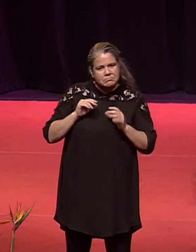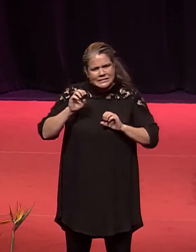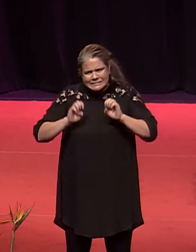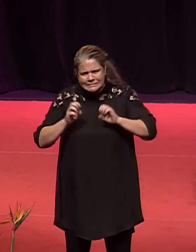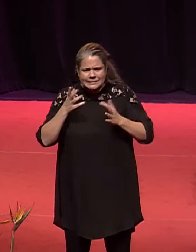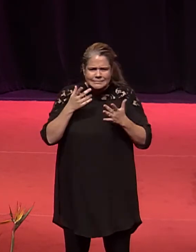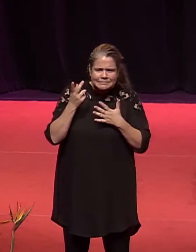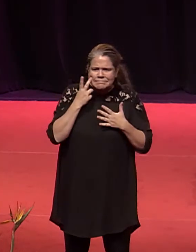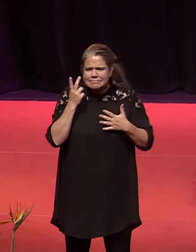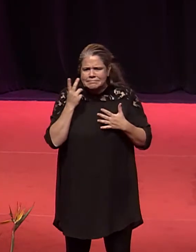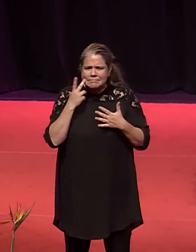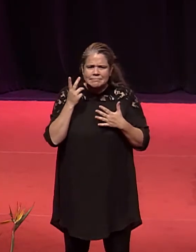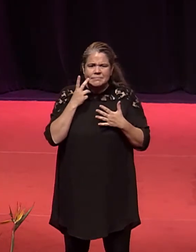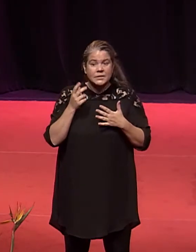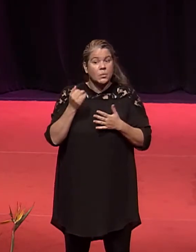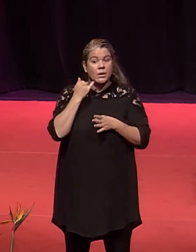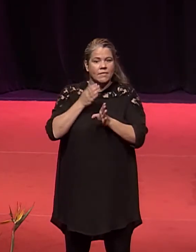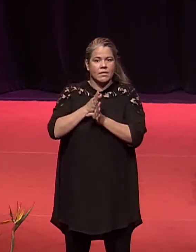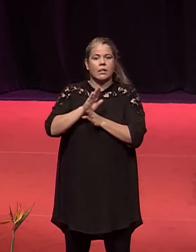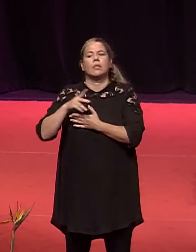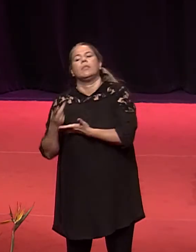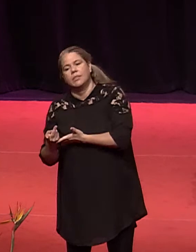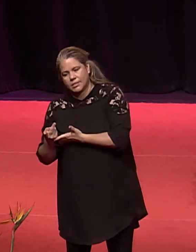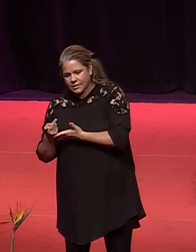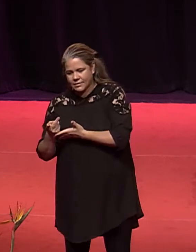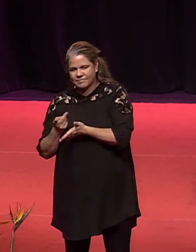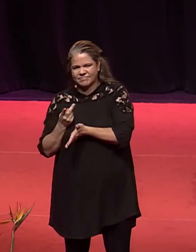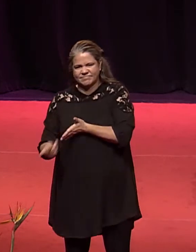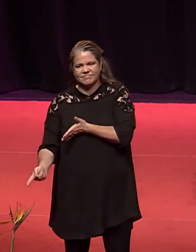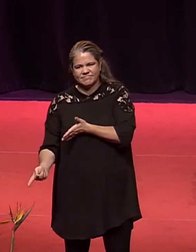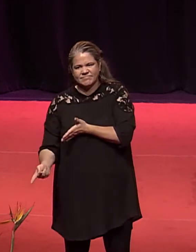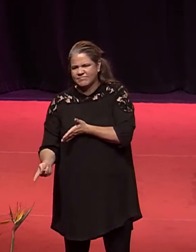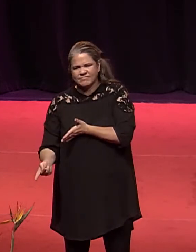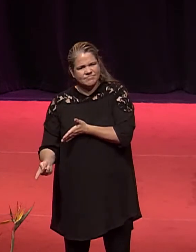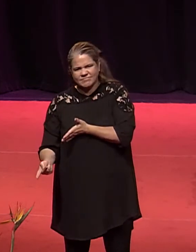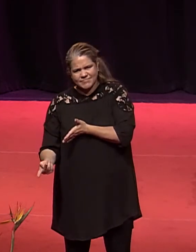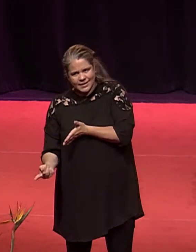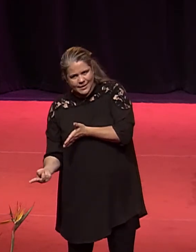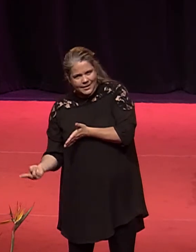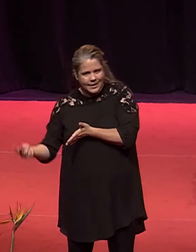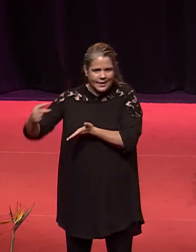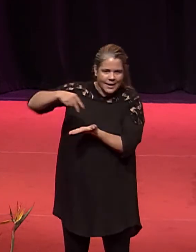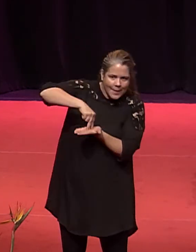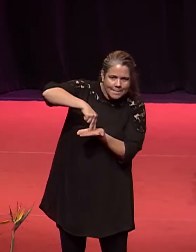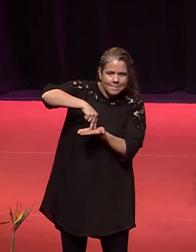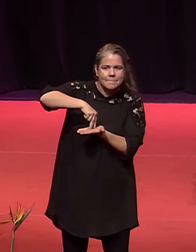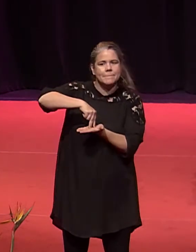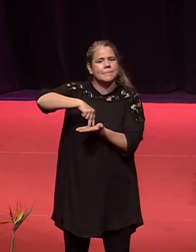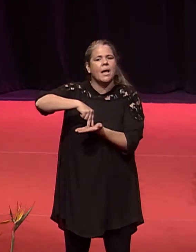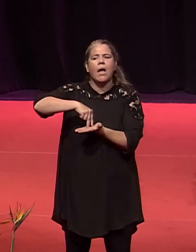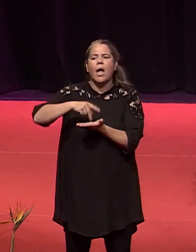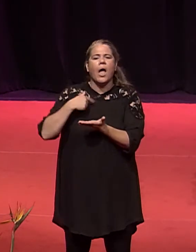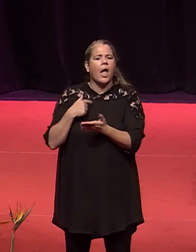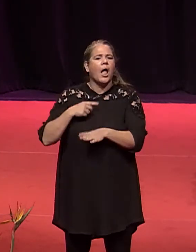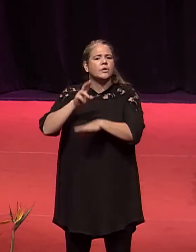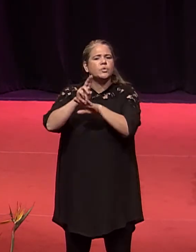get fairly rolled in the dirt once or twice? Up again, you shall never be so afraid of a